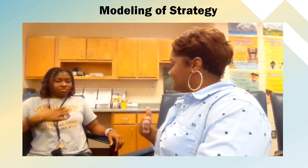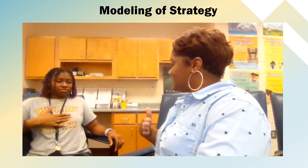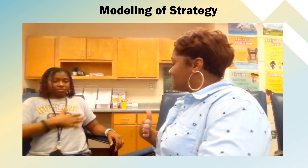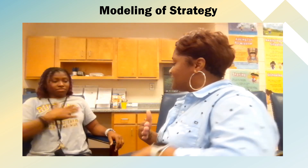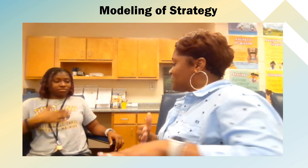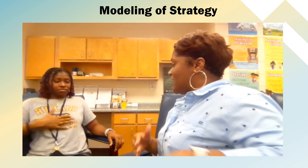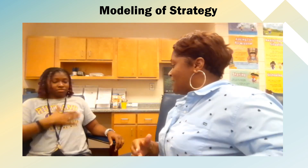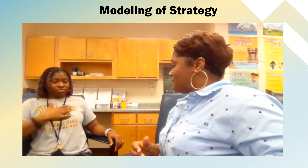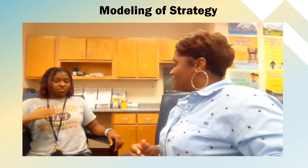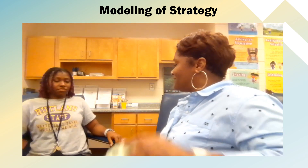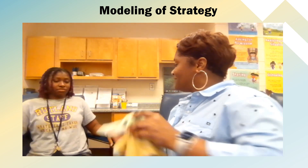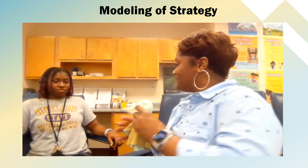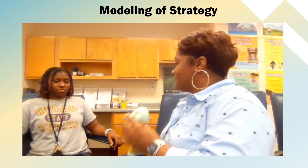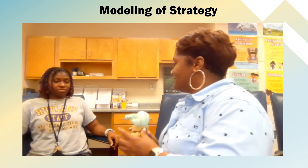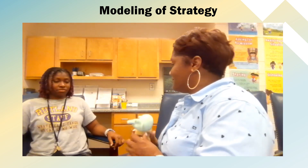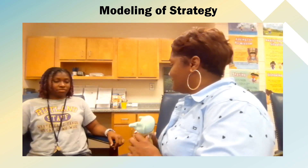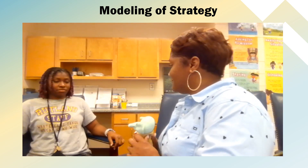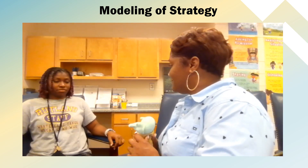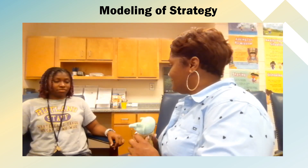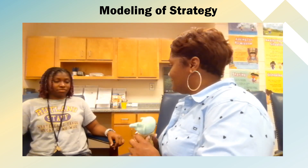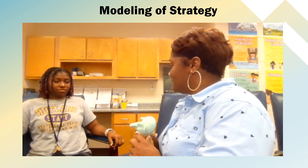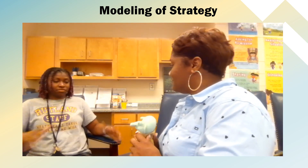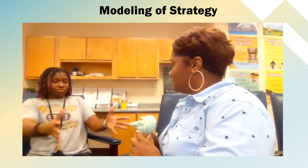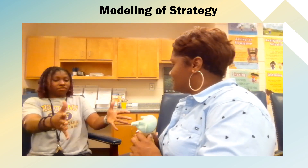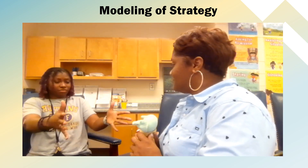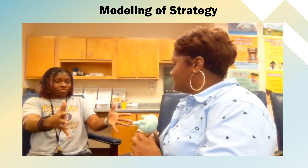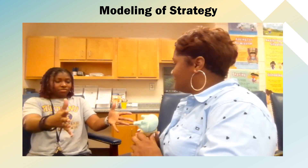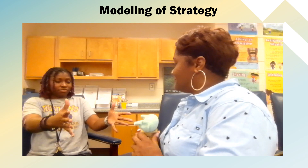please. Good job.